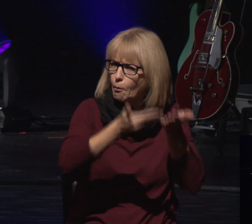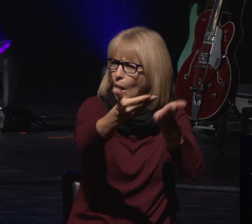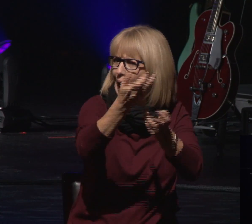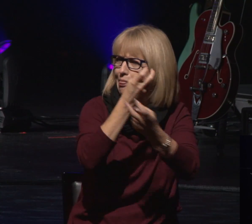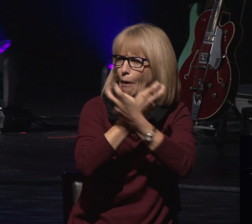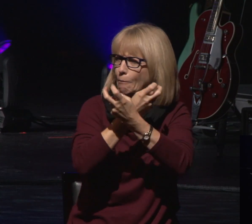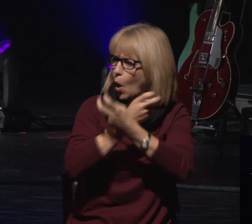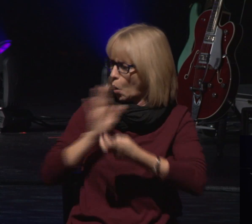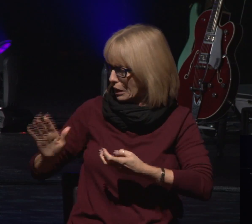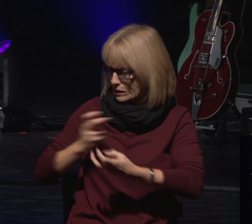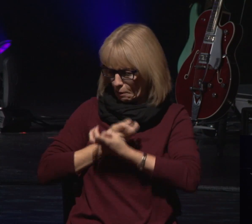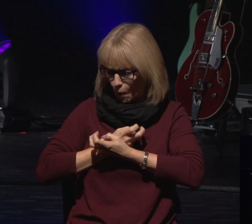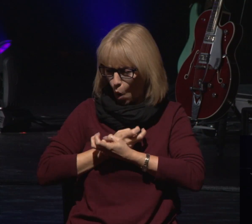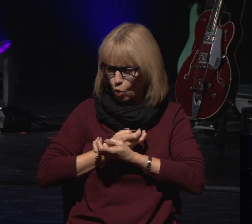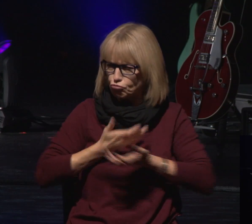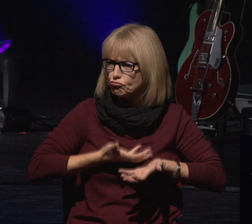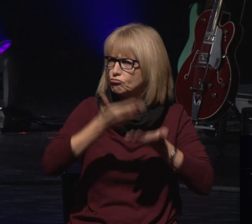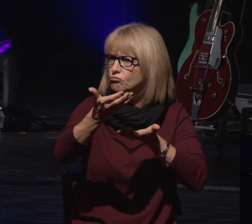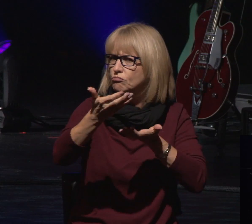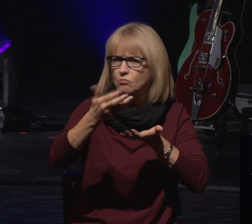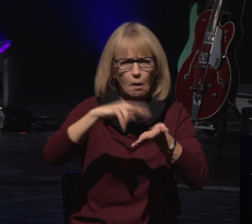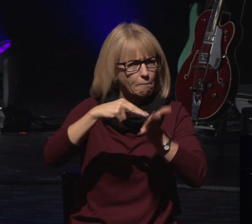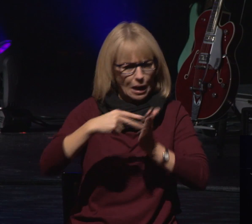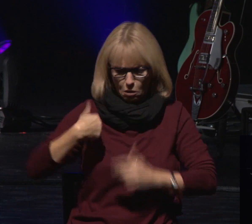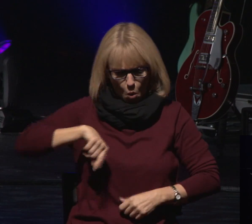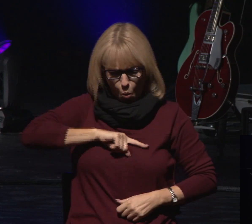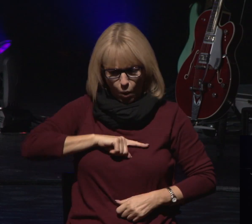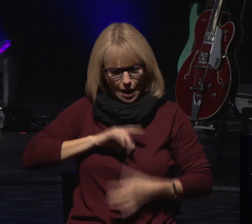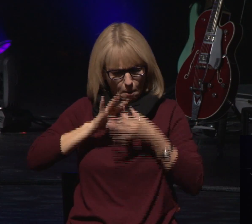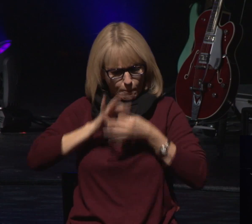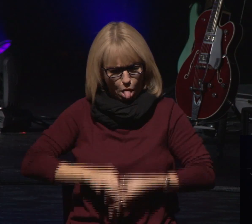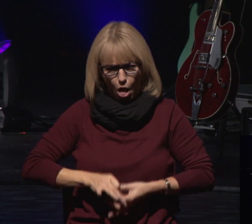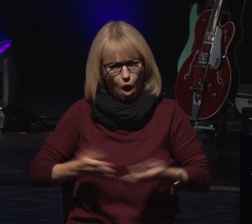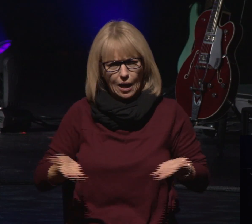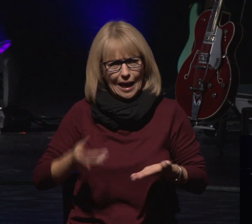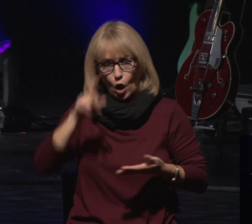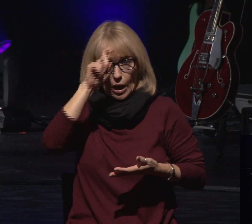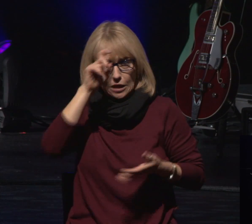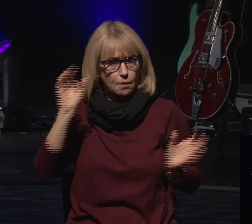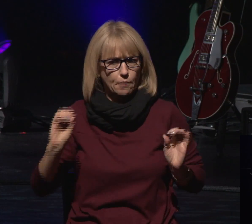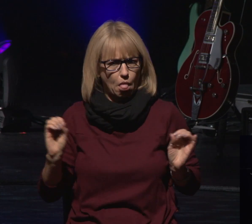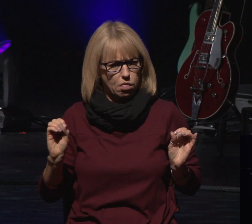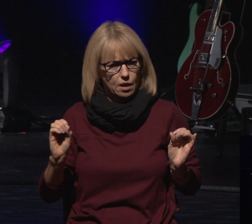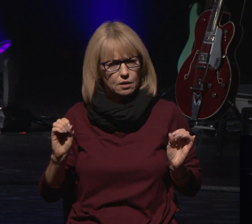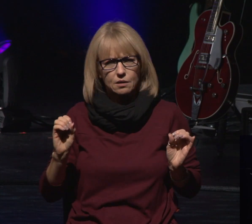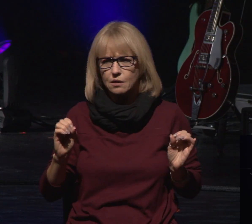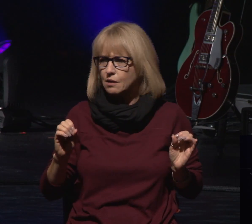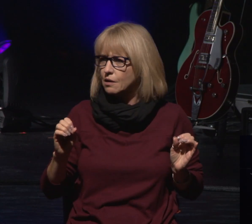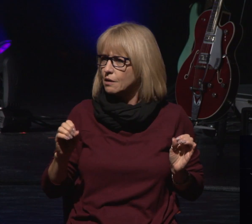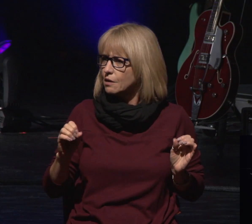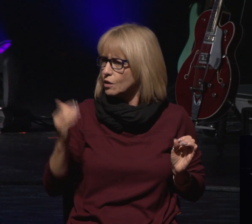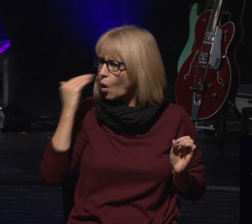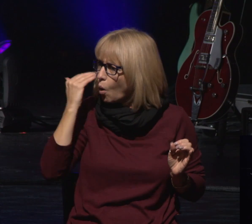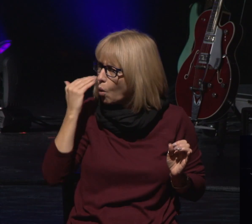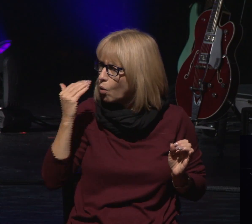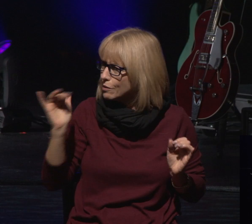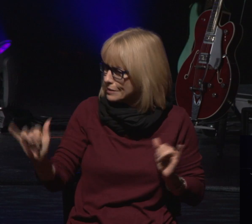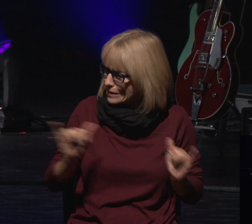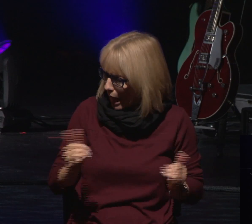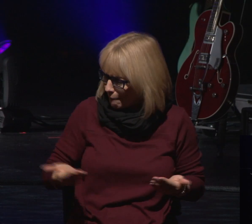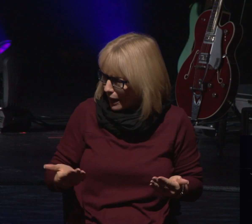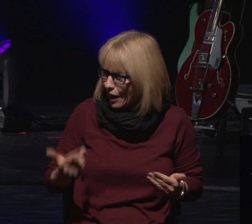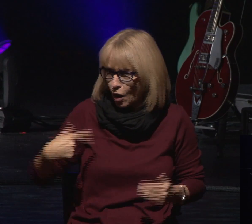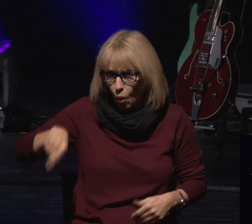it's recognizing we don't belong here. Even though Joseph been there a long time, says, this is not our home. God has called us for something